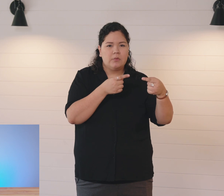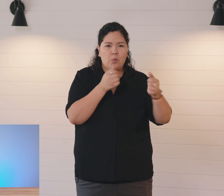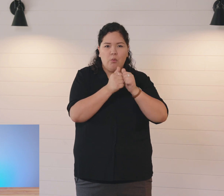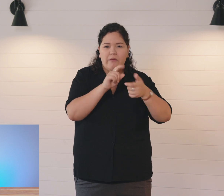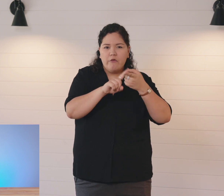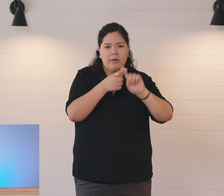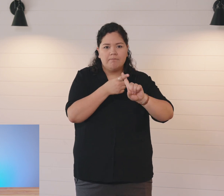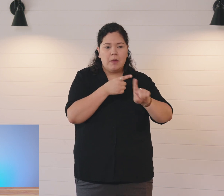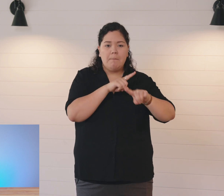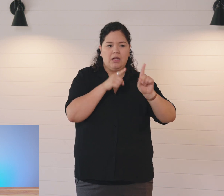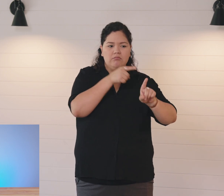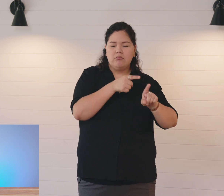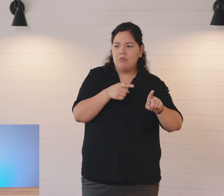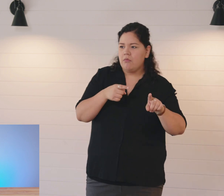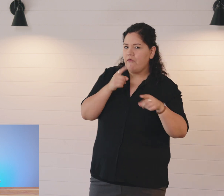brother.